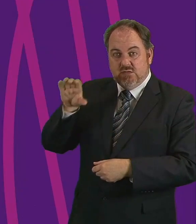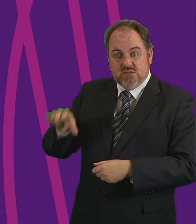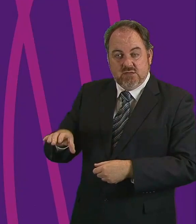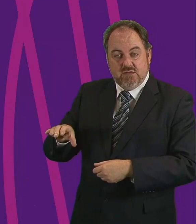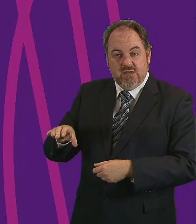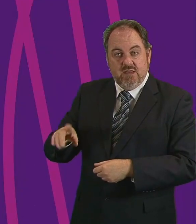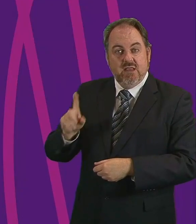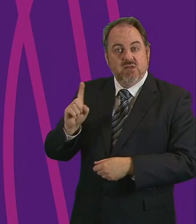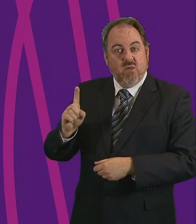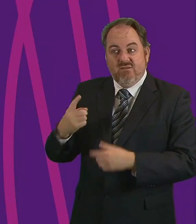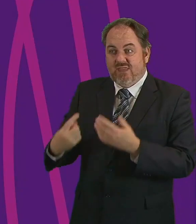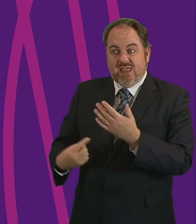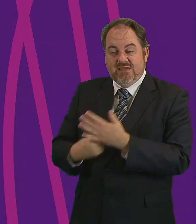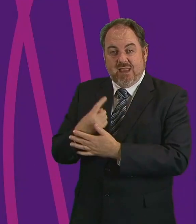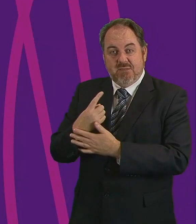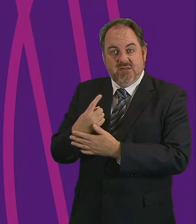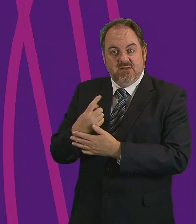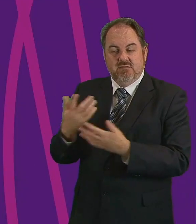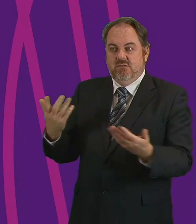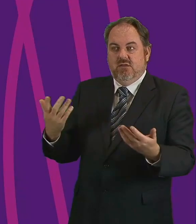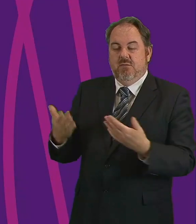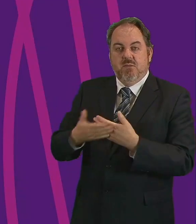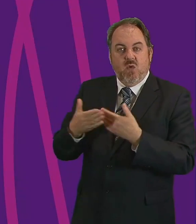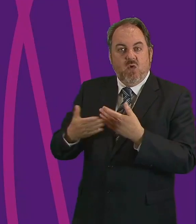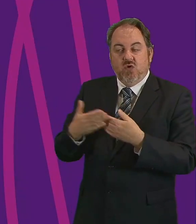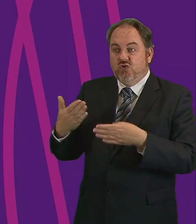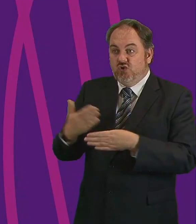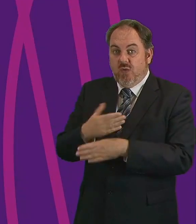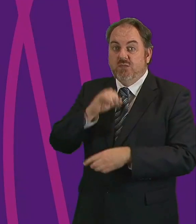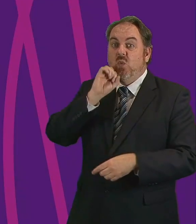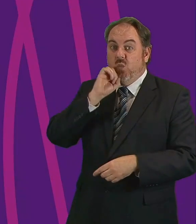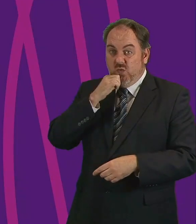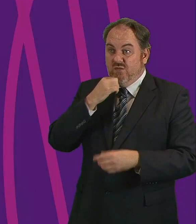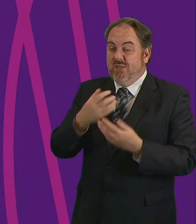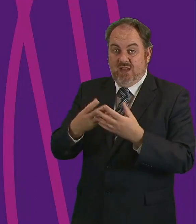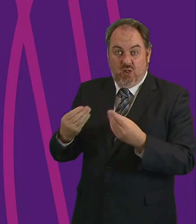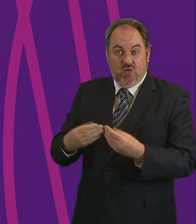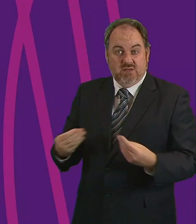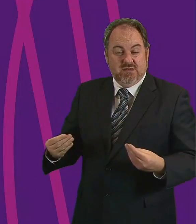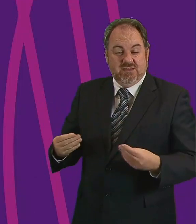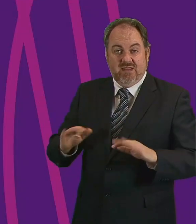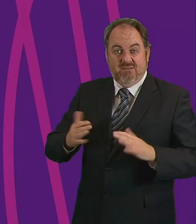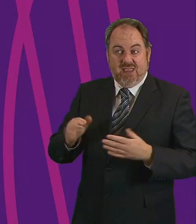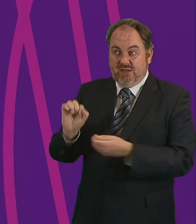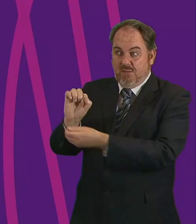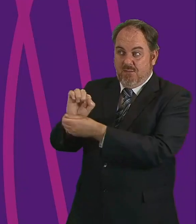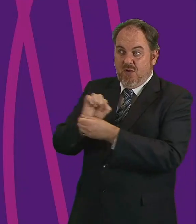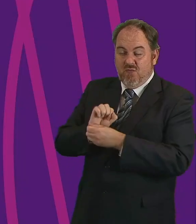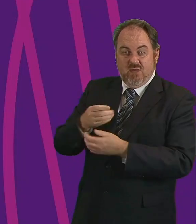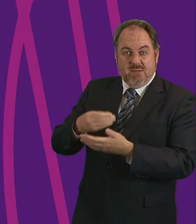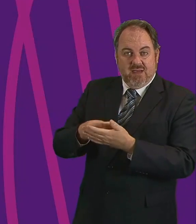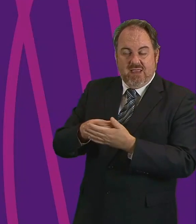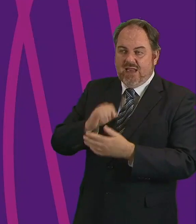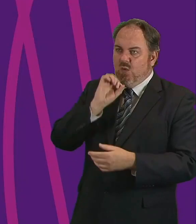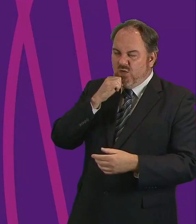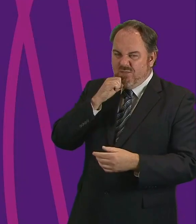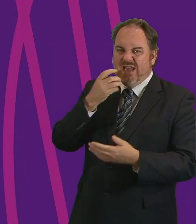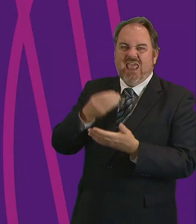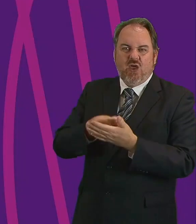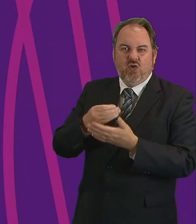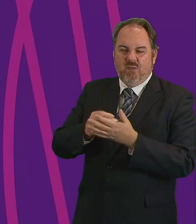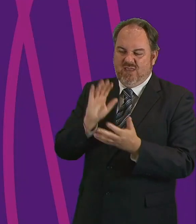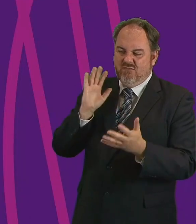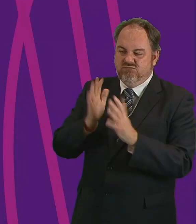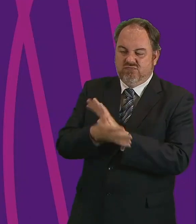would not have happened. Even more jobs would have been lost, and even more of an economic catastrophe would have occurred, and even